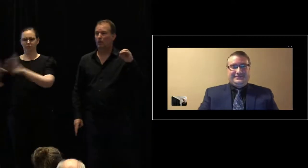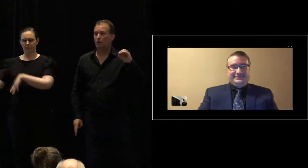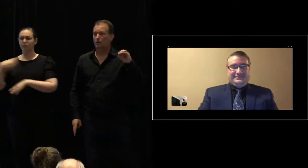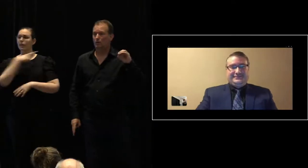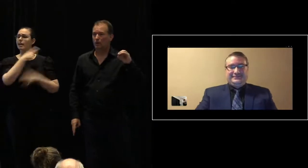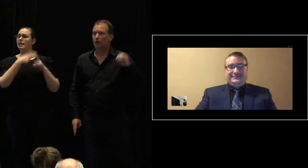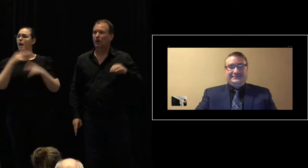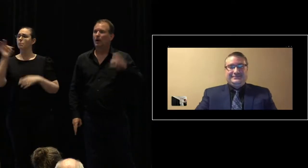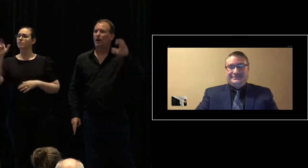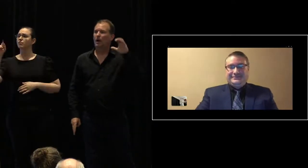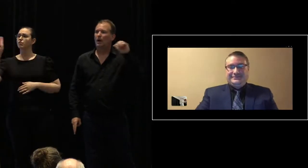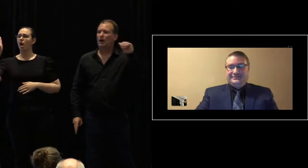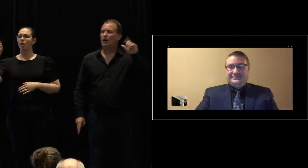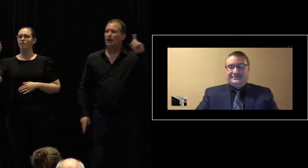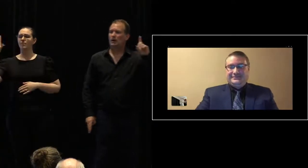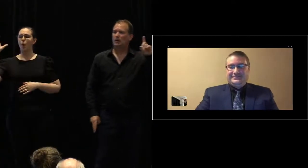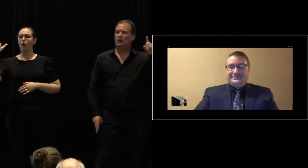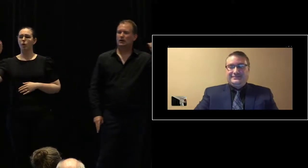Foligno.